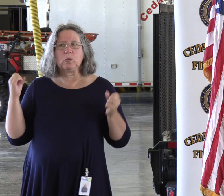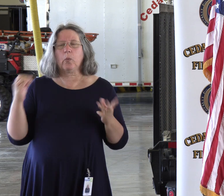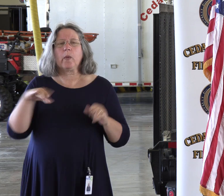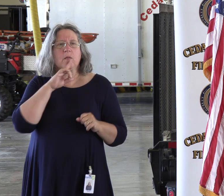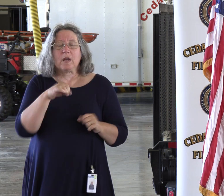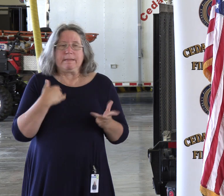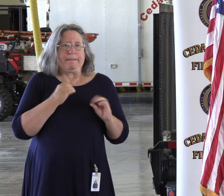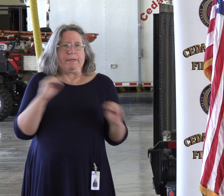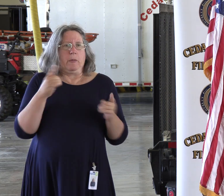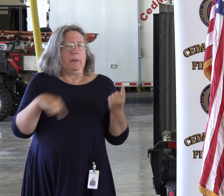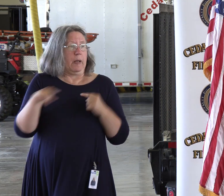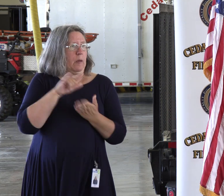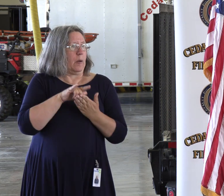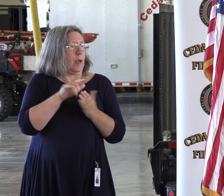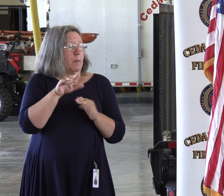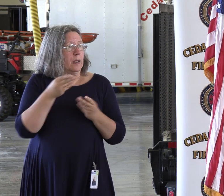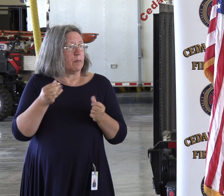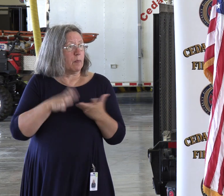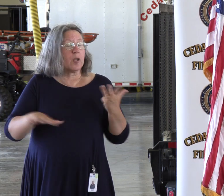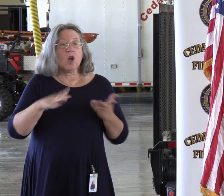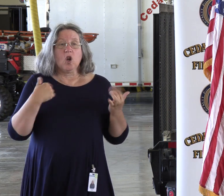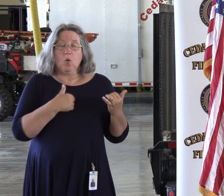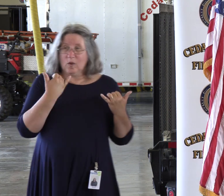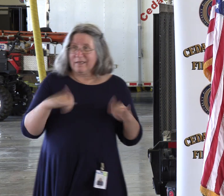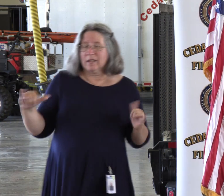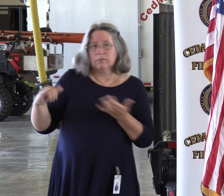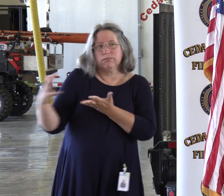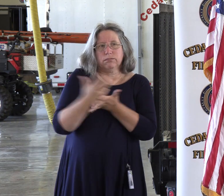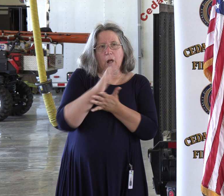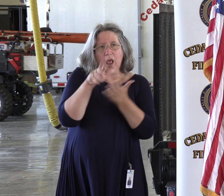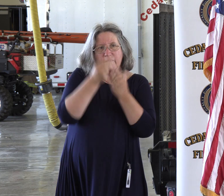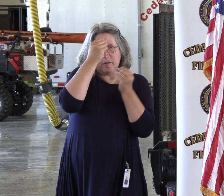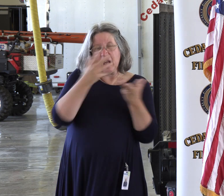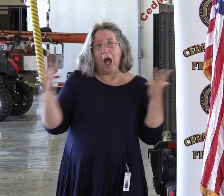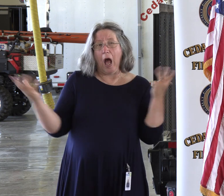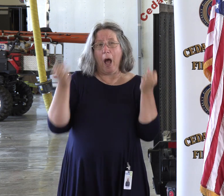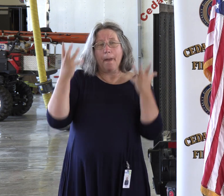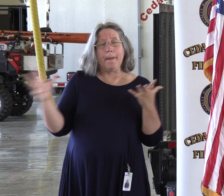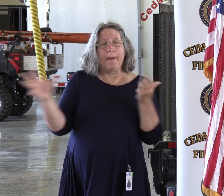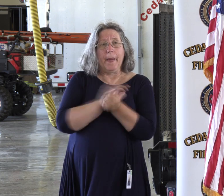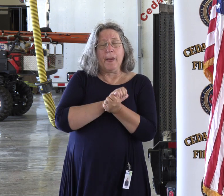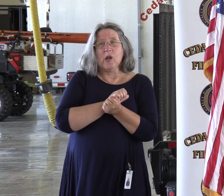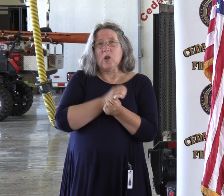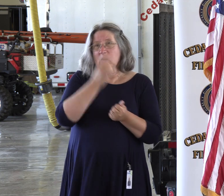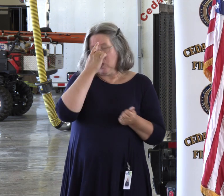campus. As of today, and we're still pulling damage estimates together, total damage estimate stands at about